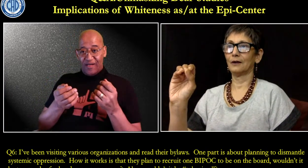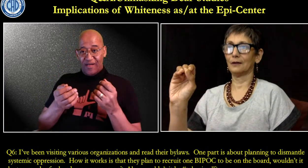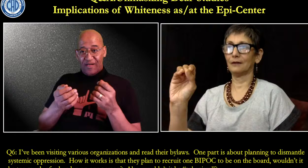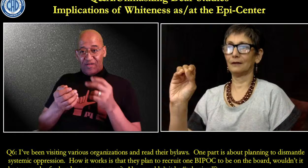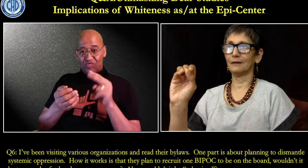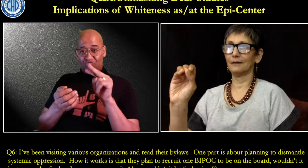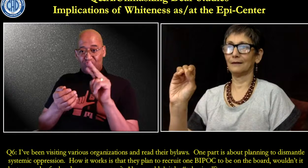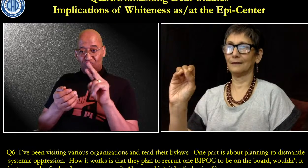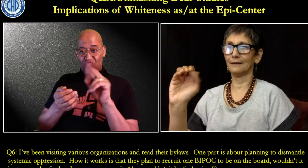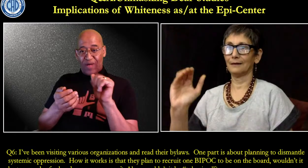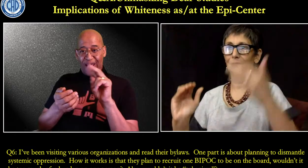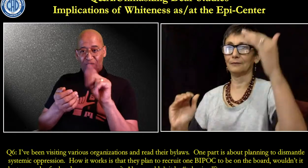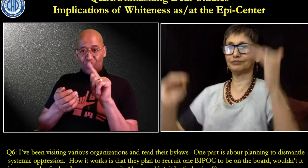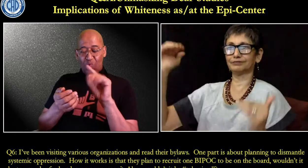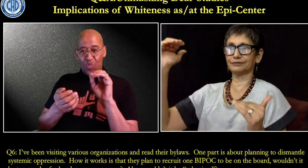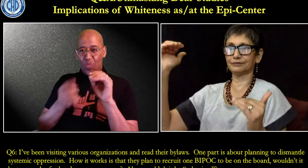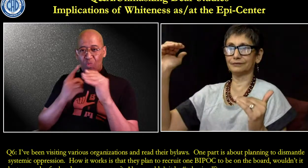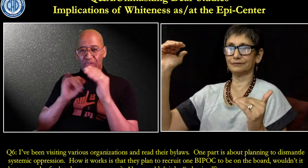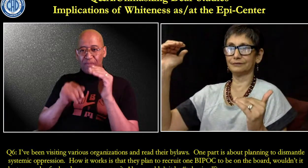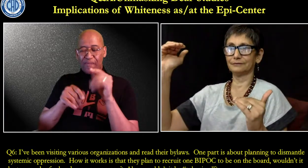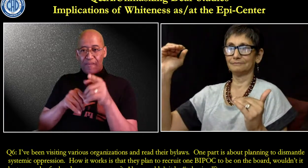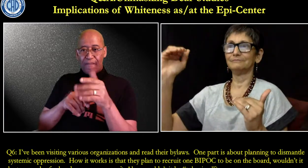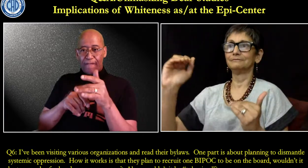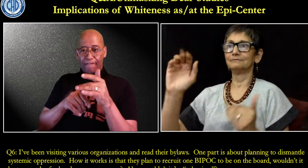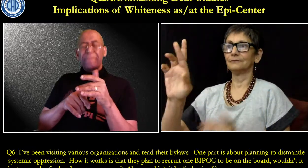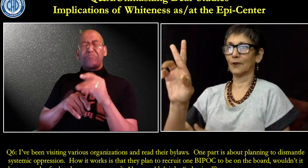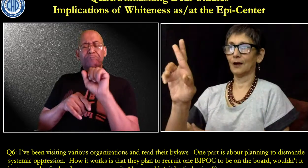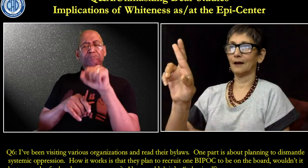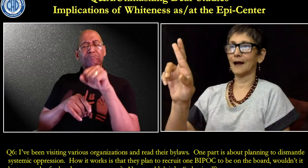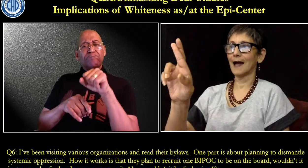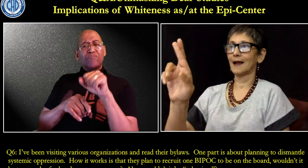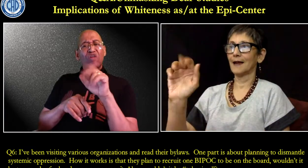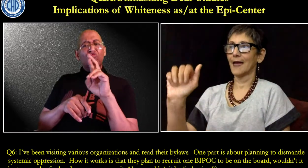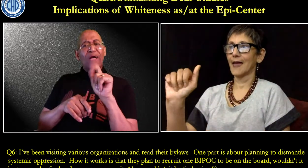Oh, ratio. We need ratio.